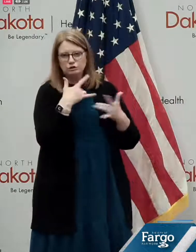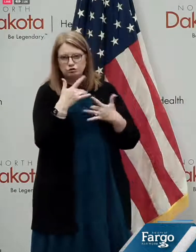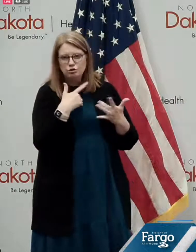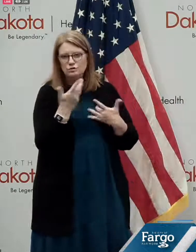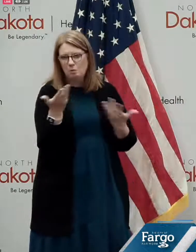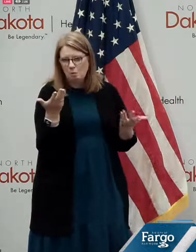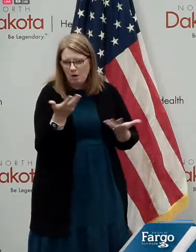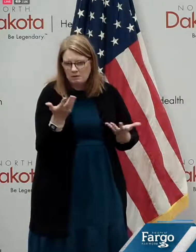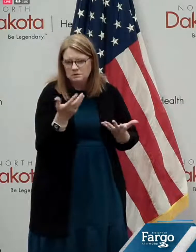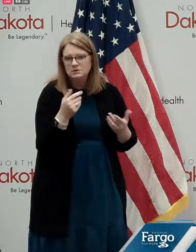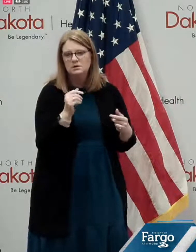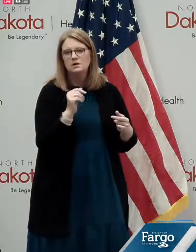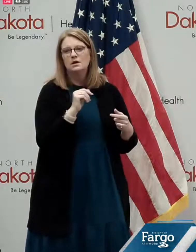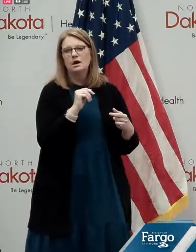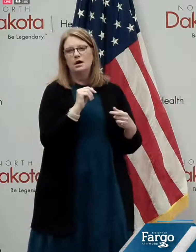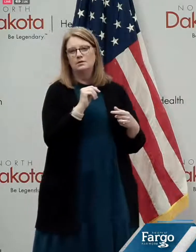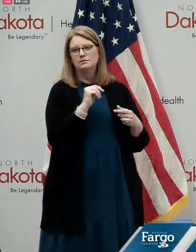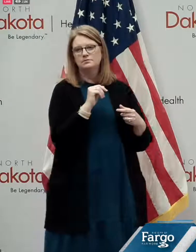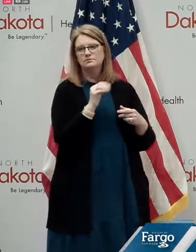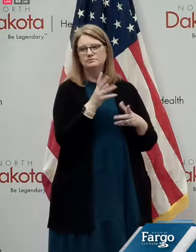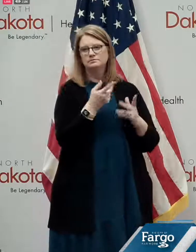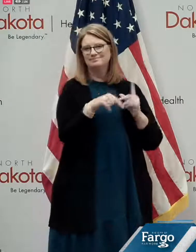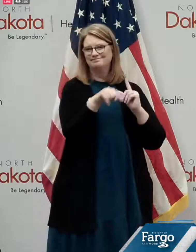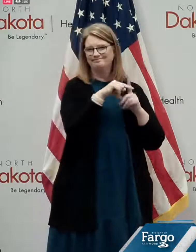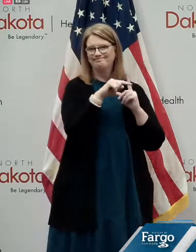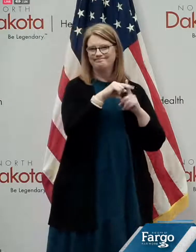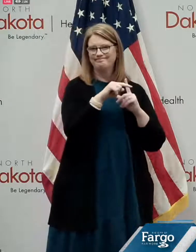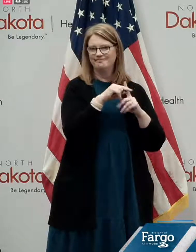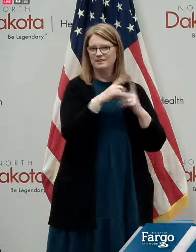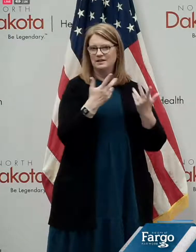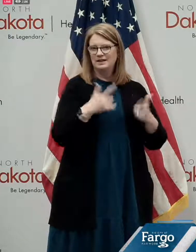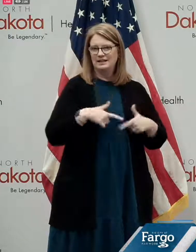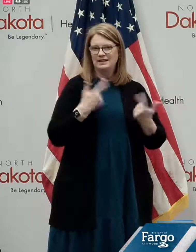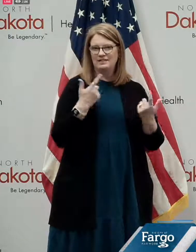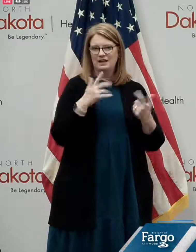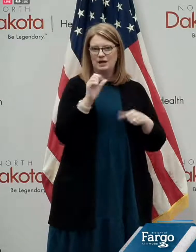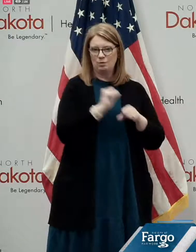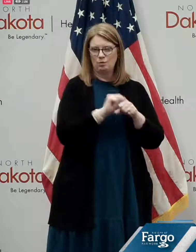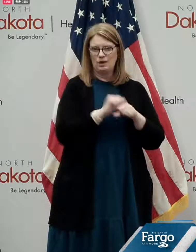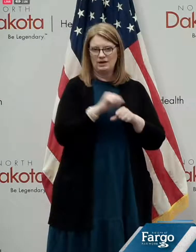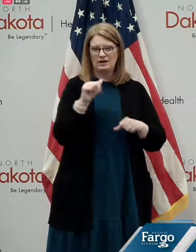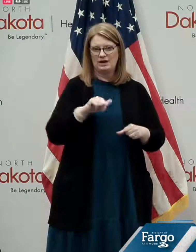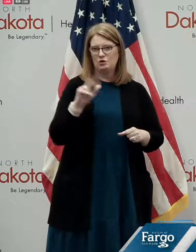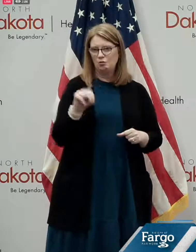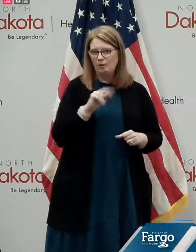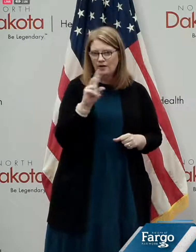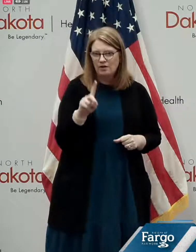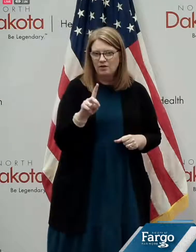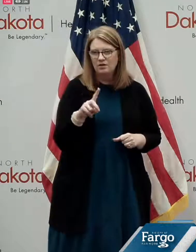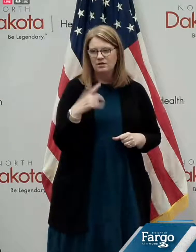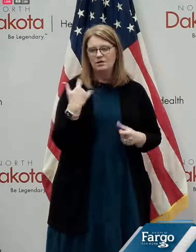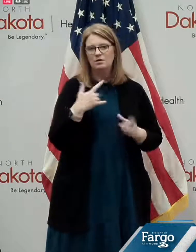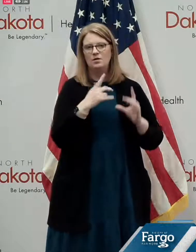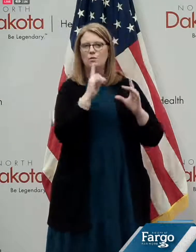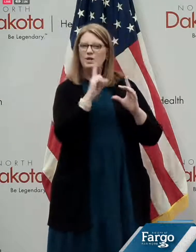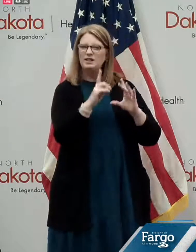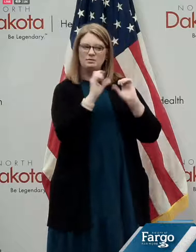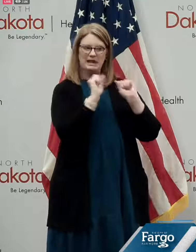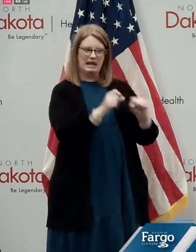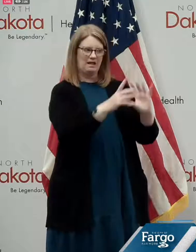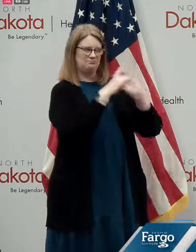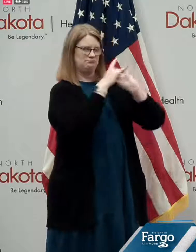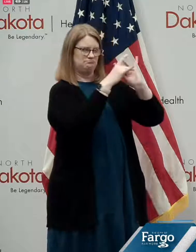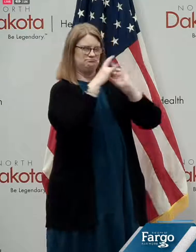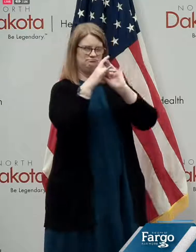concerns? That's one of the advantages, I think, of living and working in North Dakota, is our hyper-connectedness and